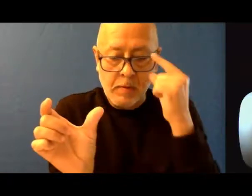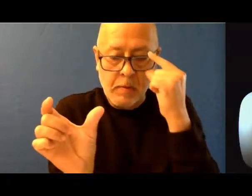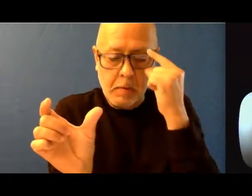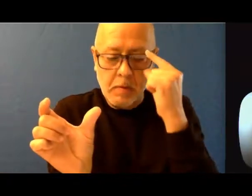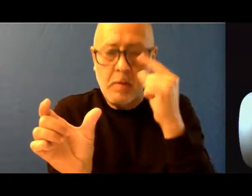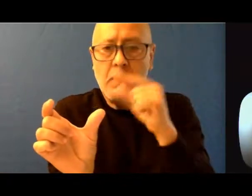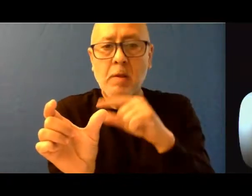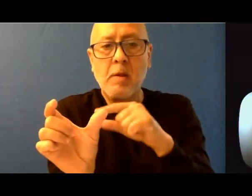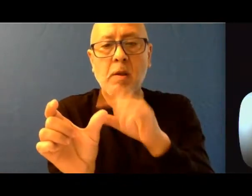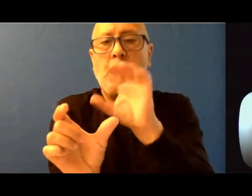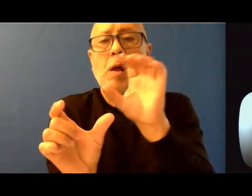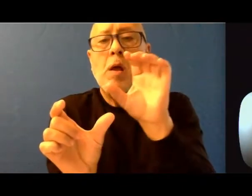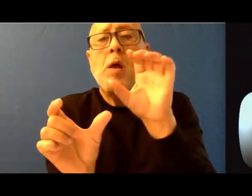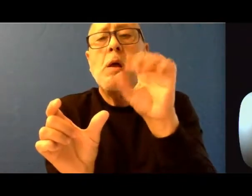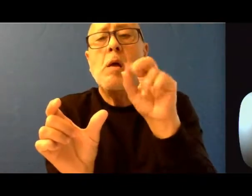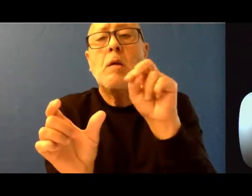constants,